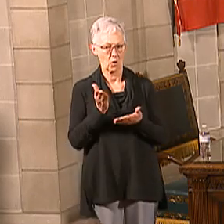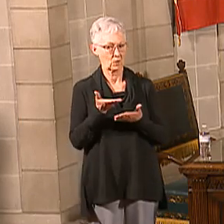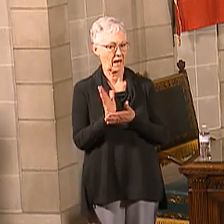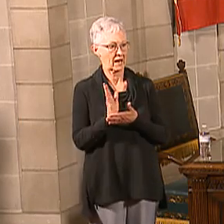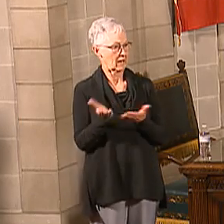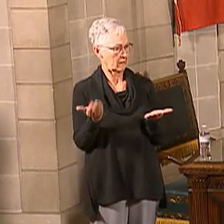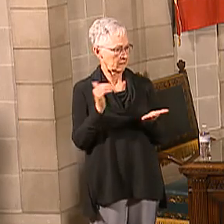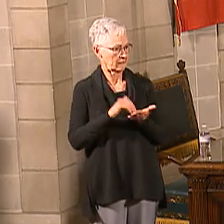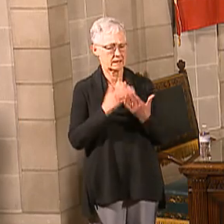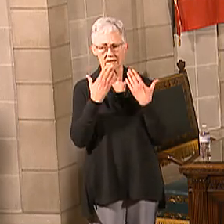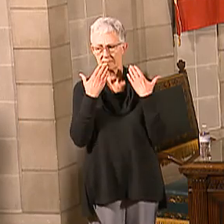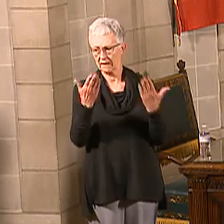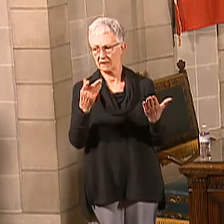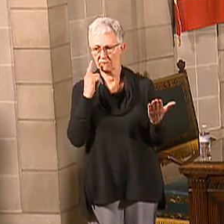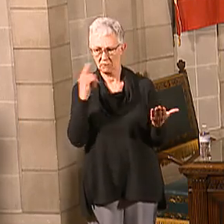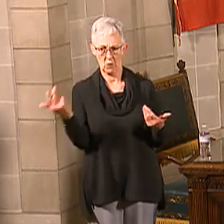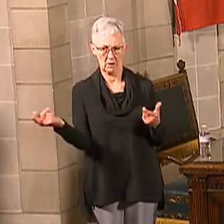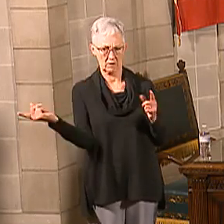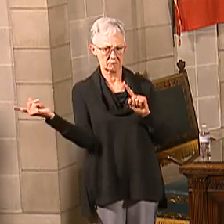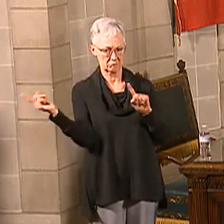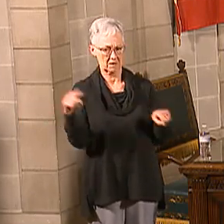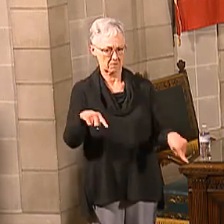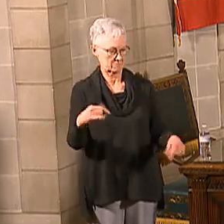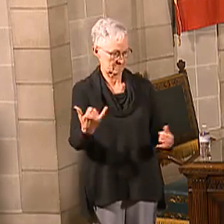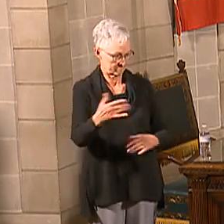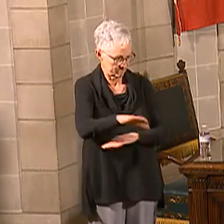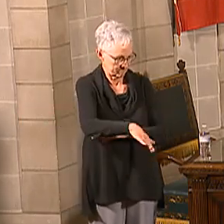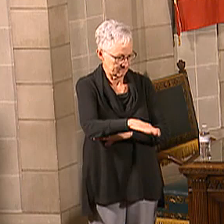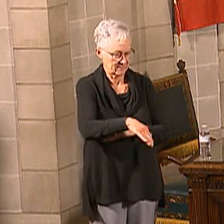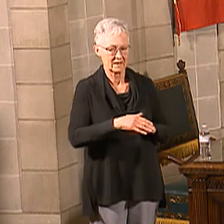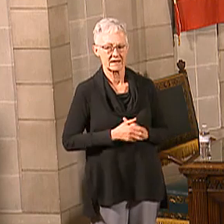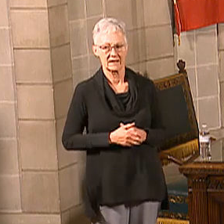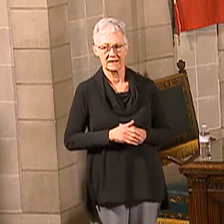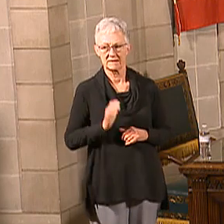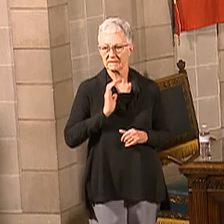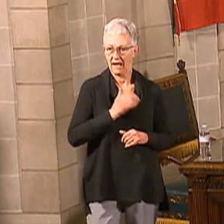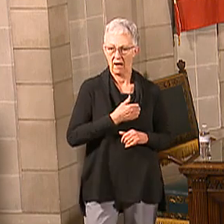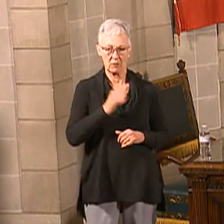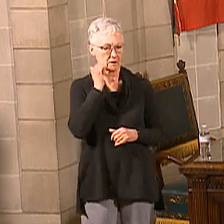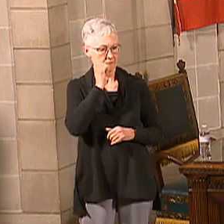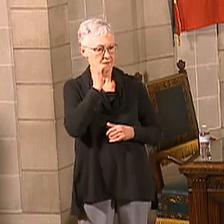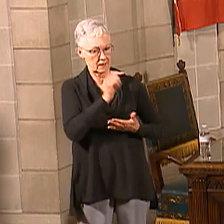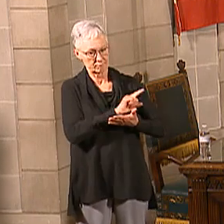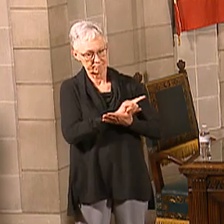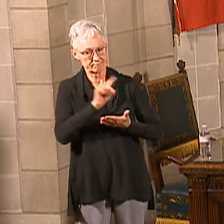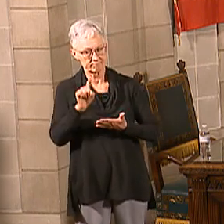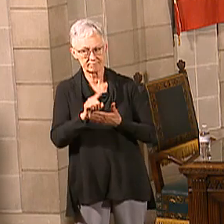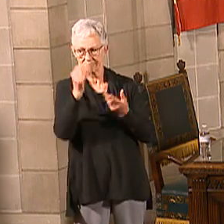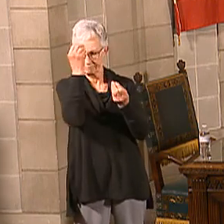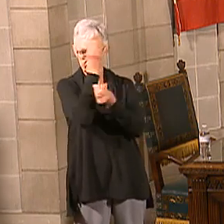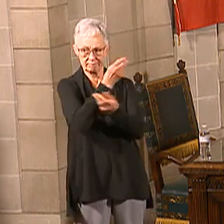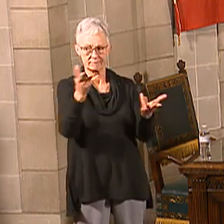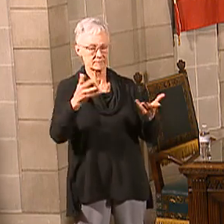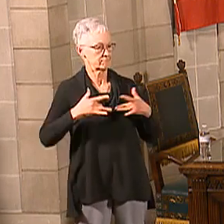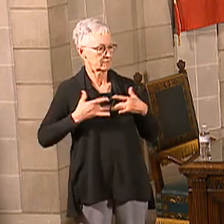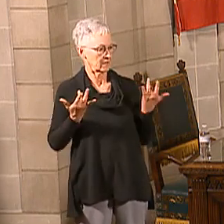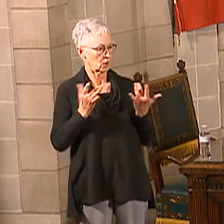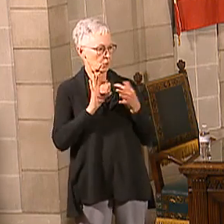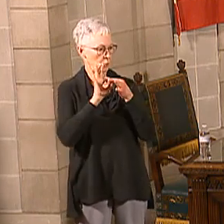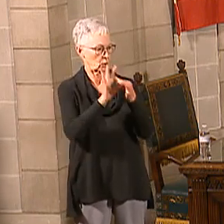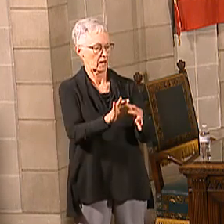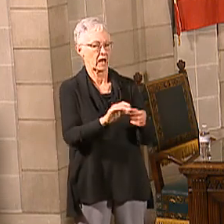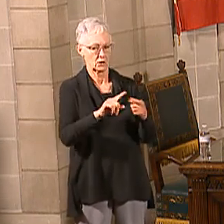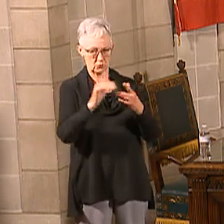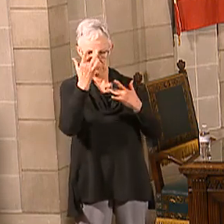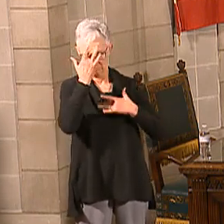Well, again, folks, thank you very much for joining us here this afternoon with our weekday update with regard to the coronavirus and the state's effort to